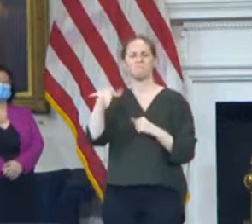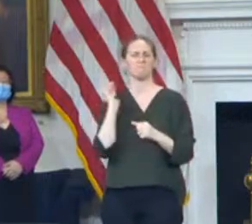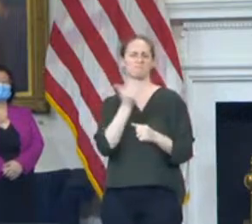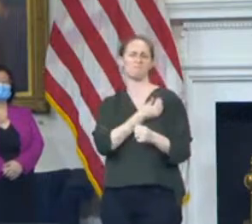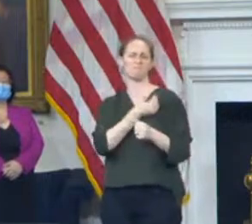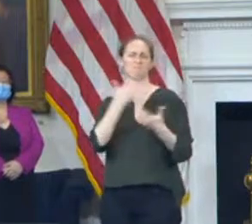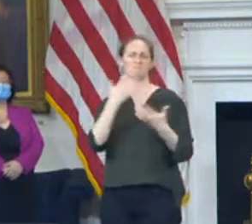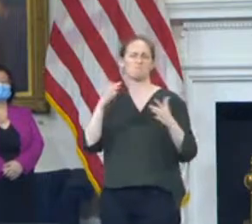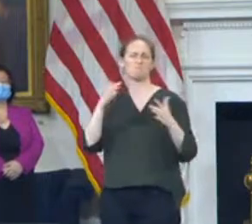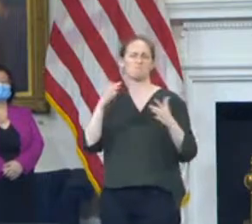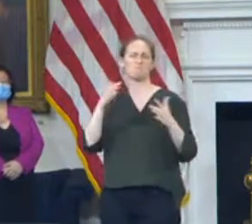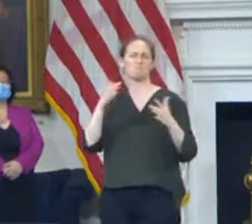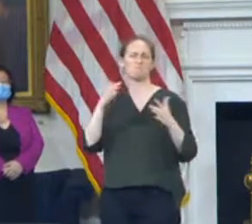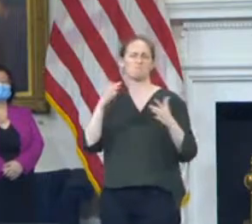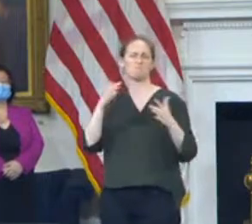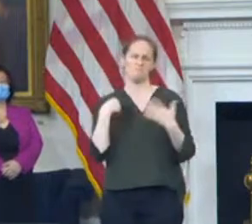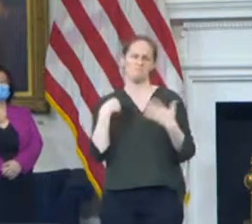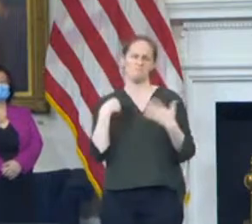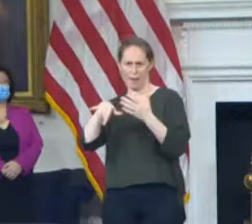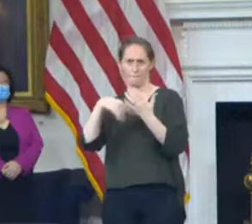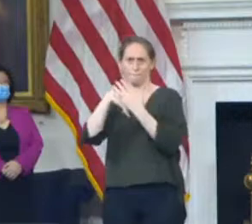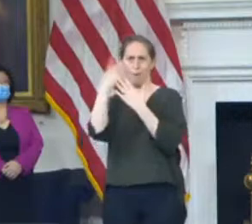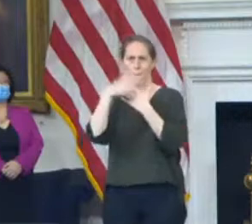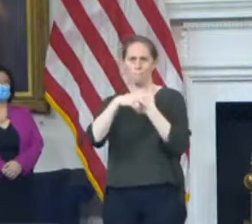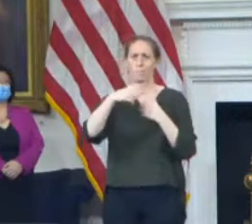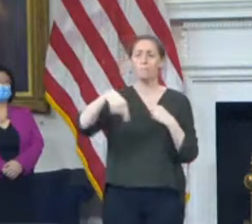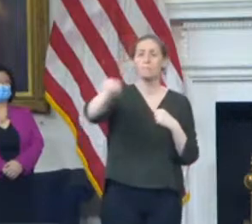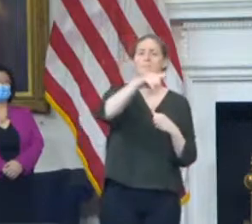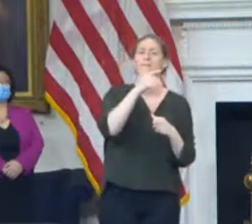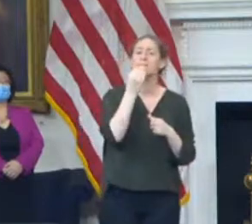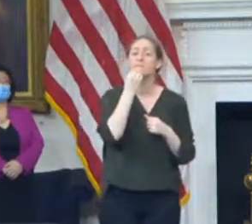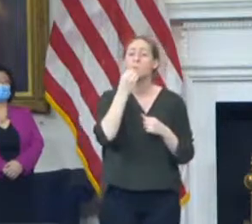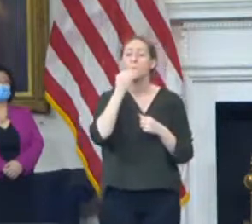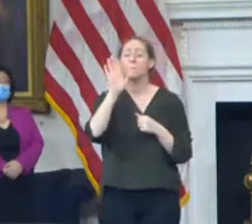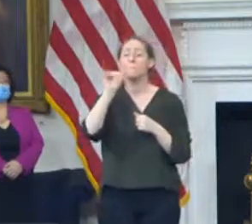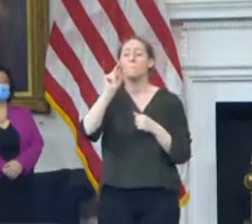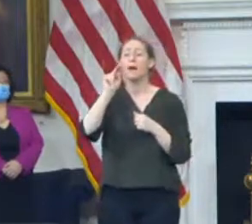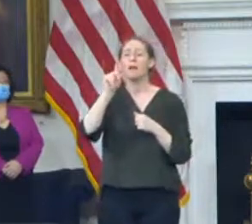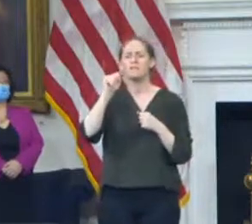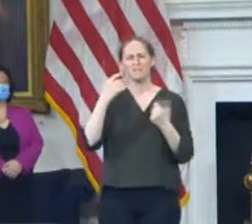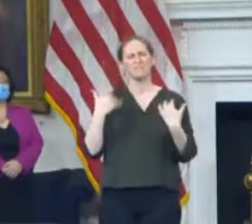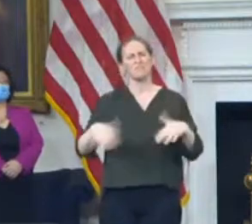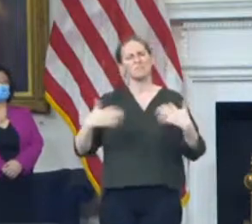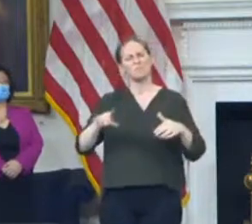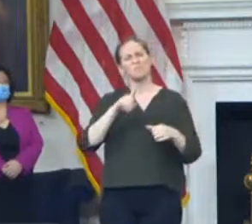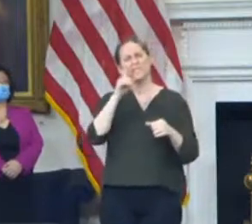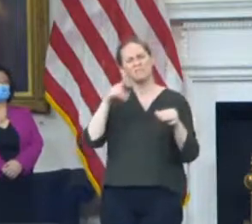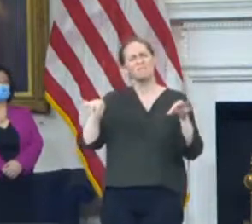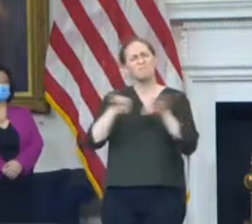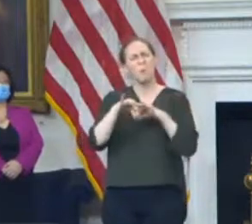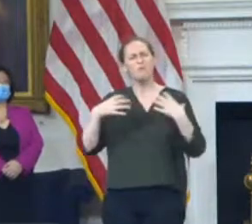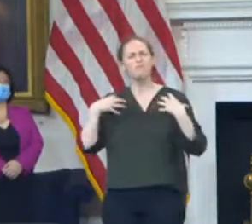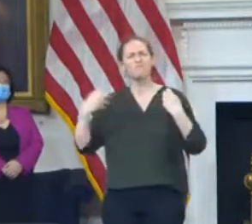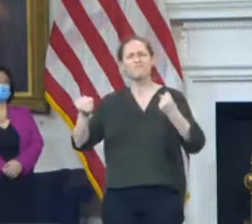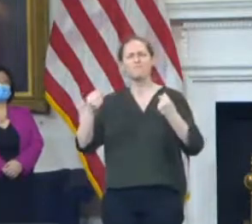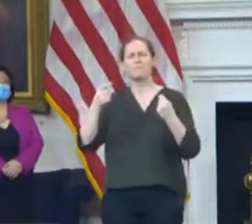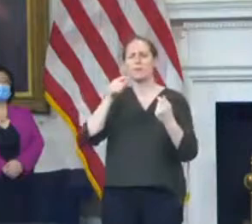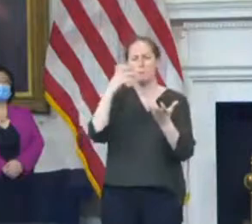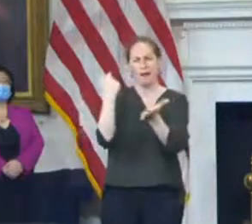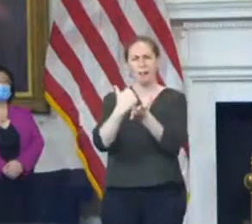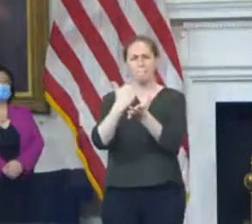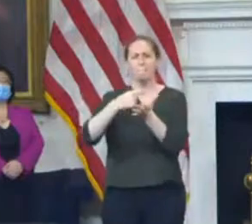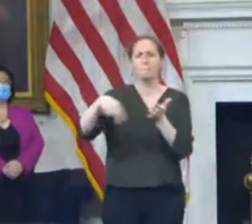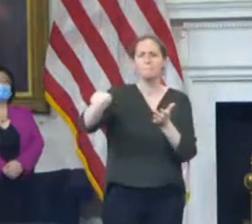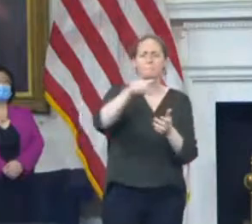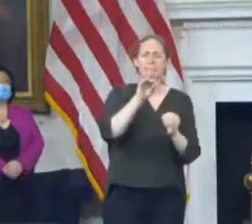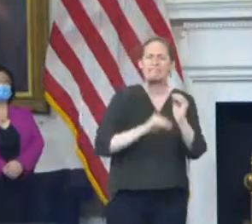Maryland Unites initiative, food banks across our state up during this crisis in a truly inspiring way to